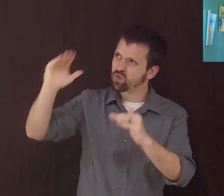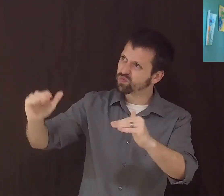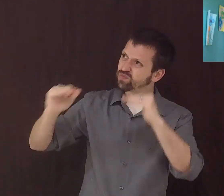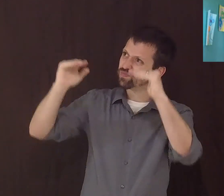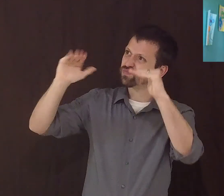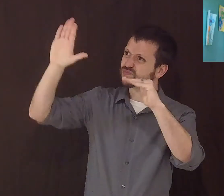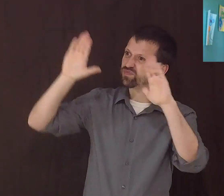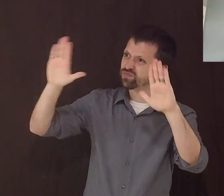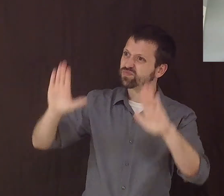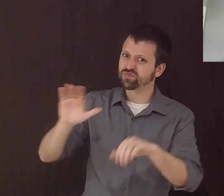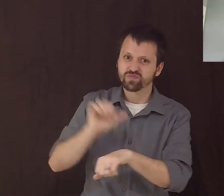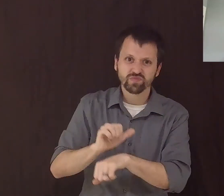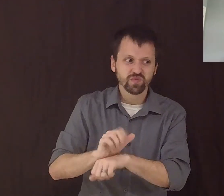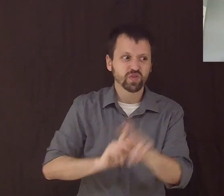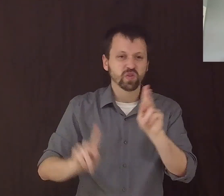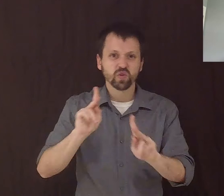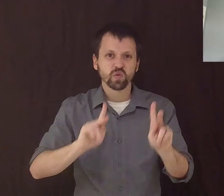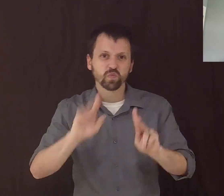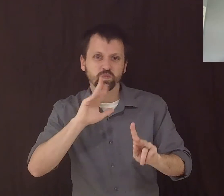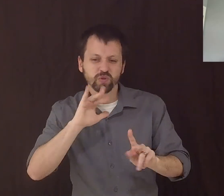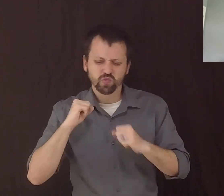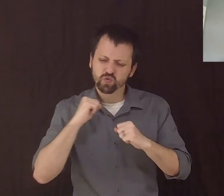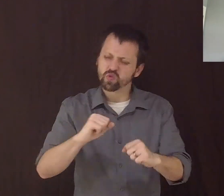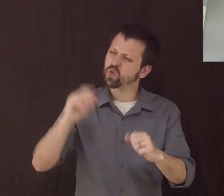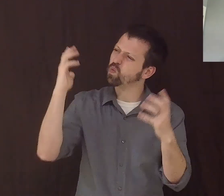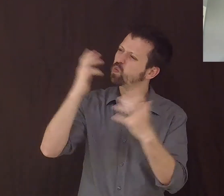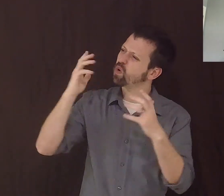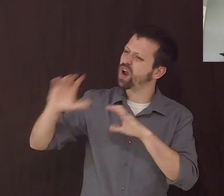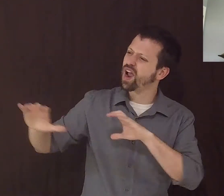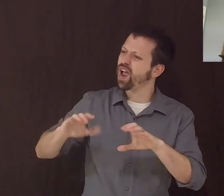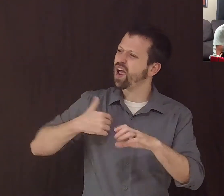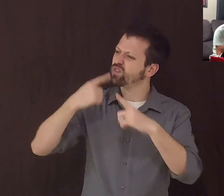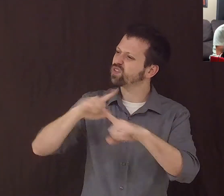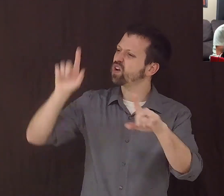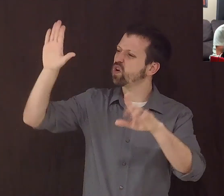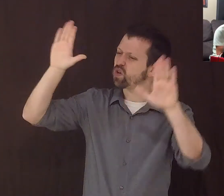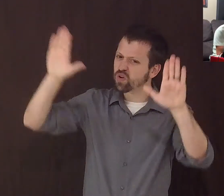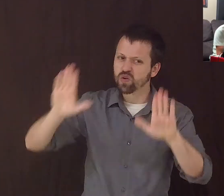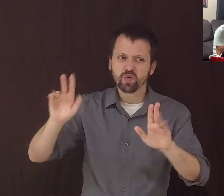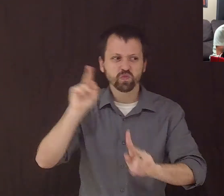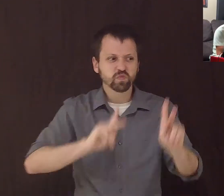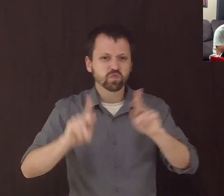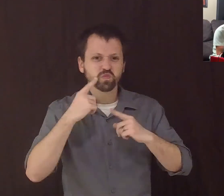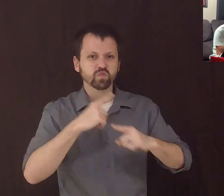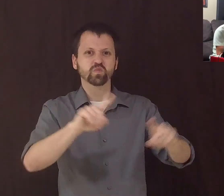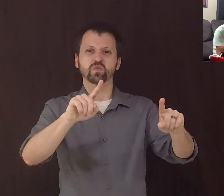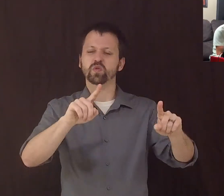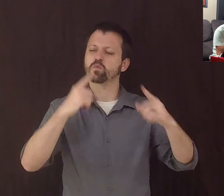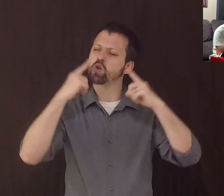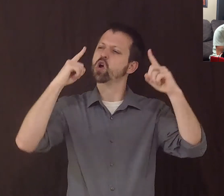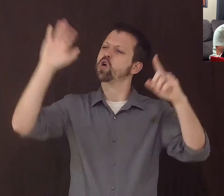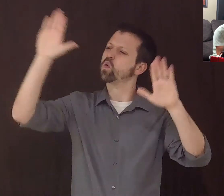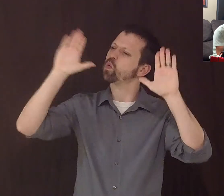of your wondrous works. They shall speak of the might of your awesome acts, and I will declare your greatness. They shall abundantly declare the fame of your